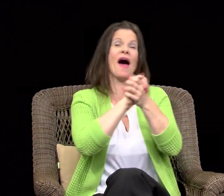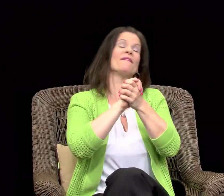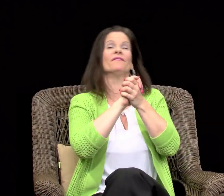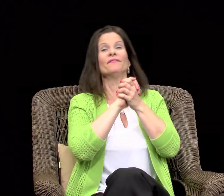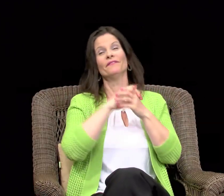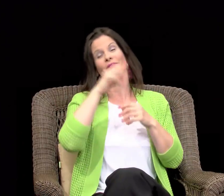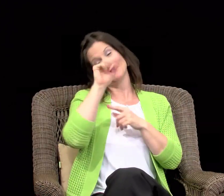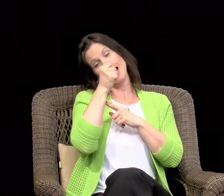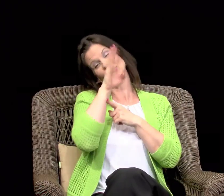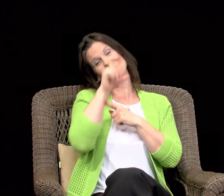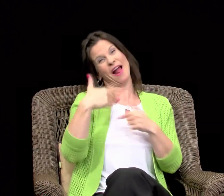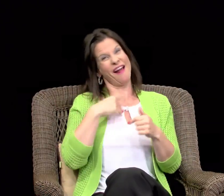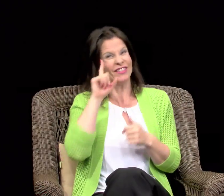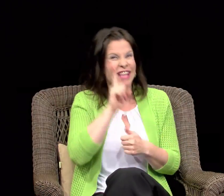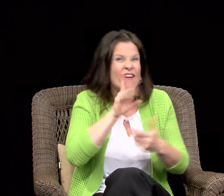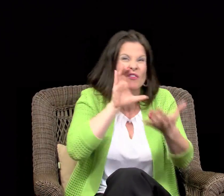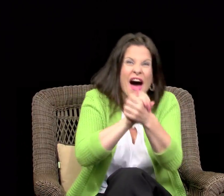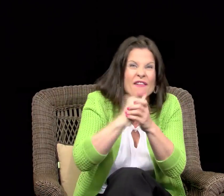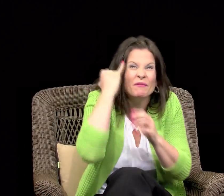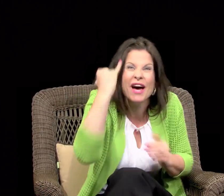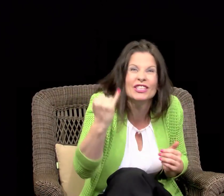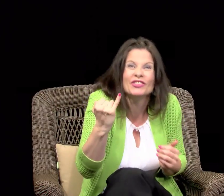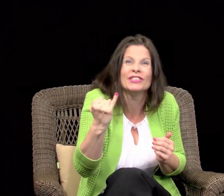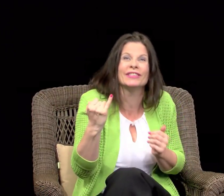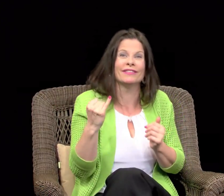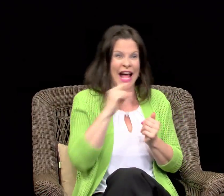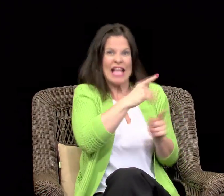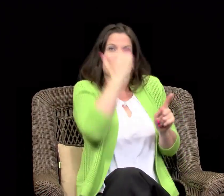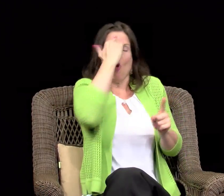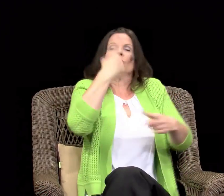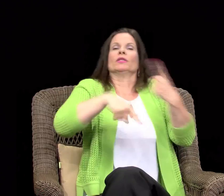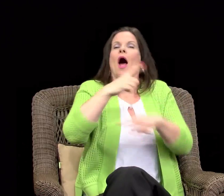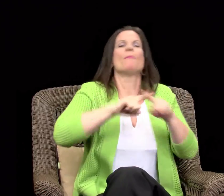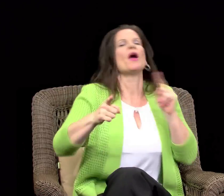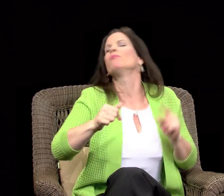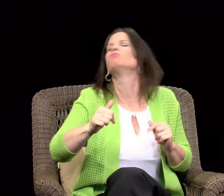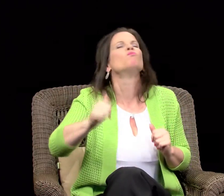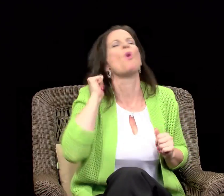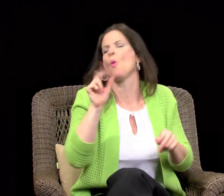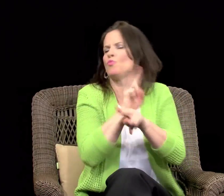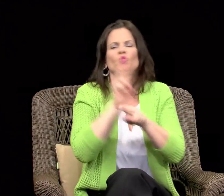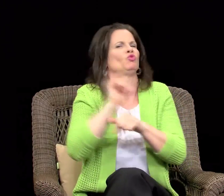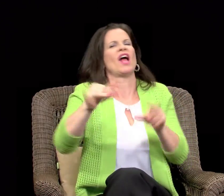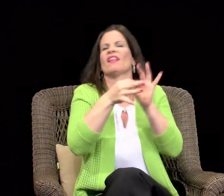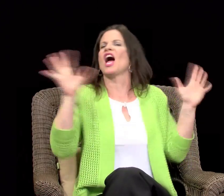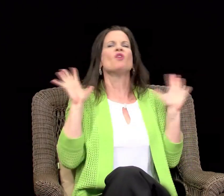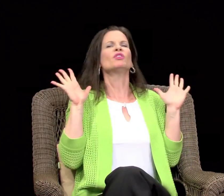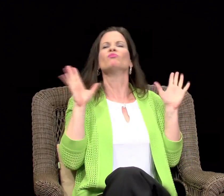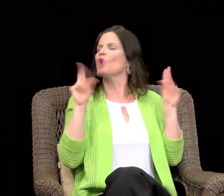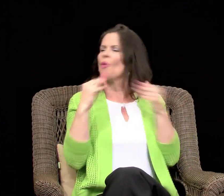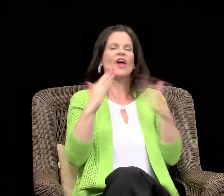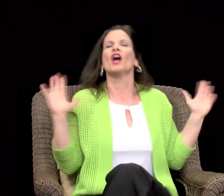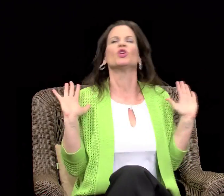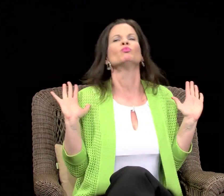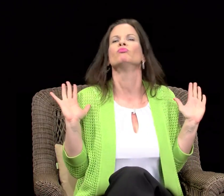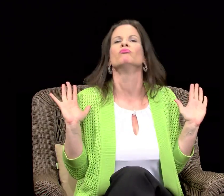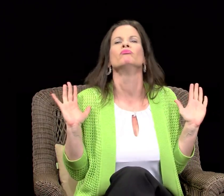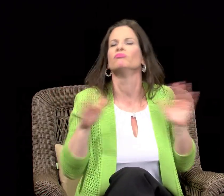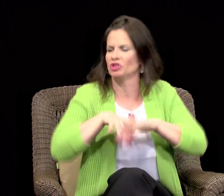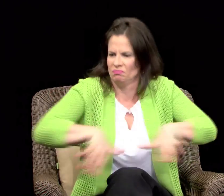too much. And his wife, can you imagine? Alexende Graham Bell had a wife who was deaf, and she did not learn